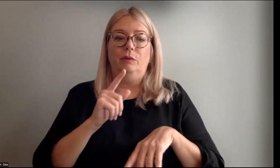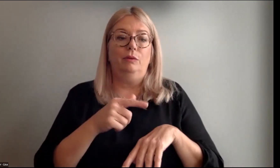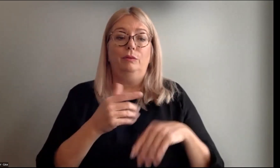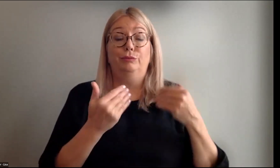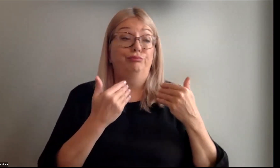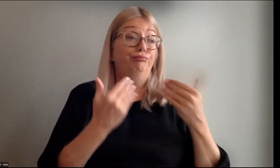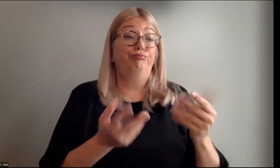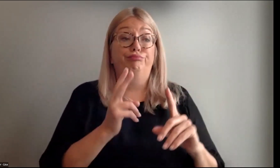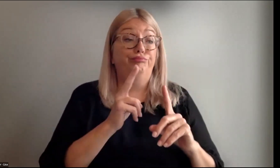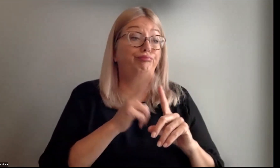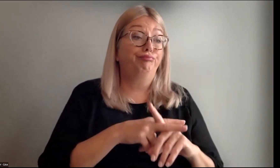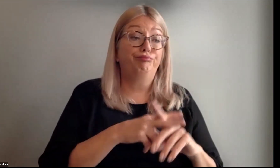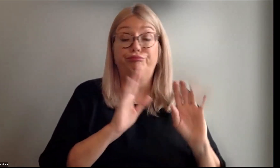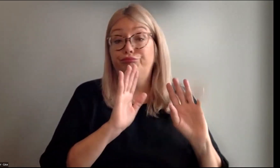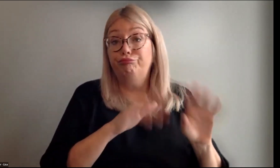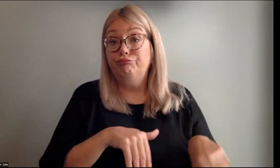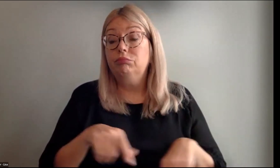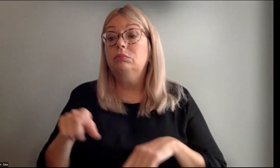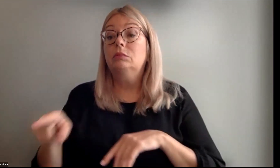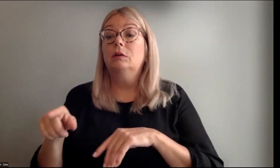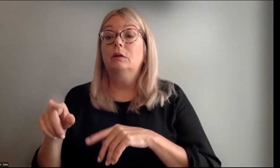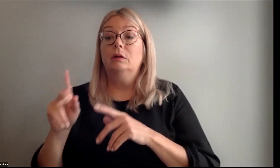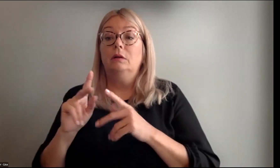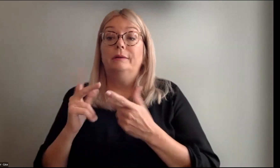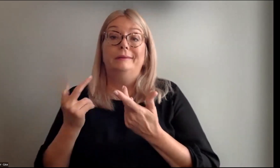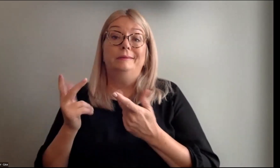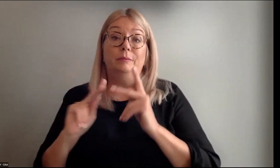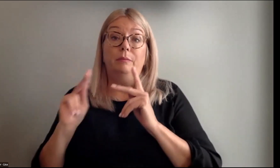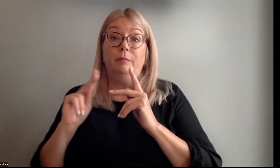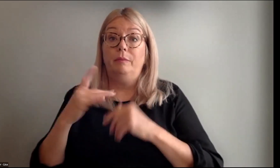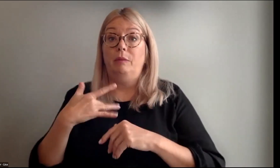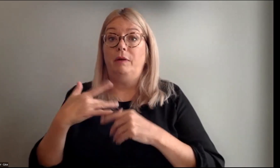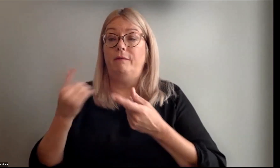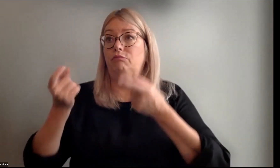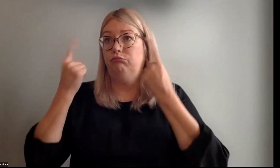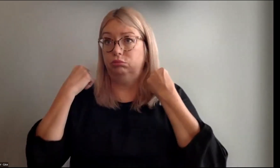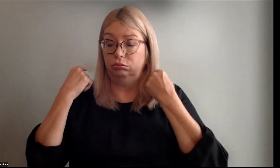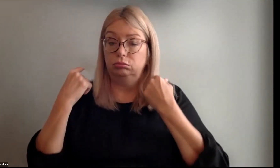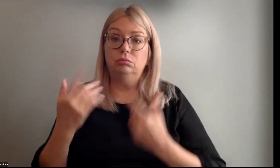situation. With that, I'm going to be quiet. Thank you very much for the time. Absolutely.